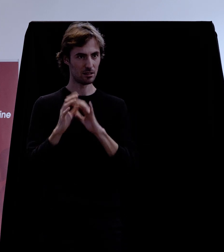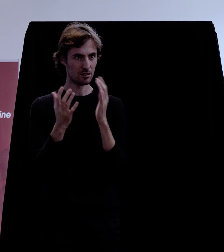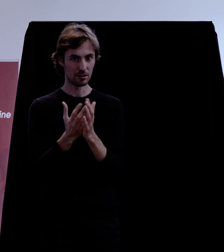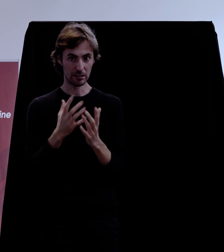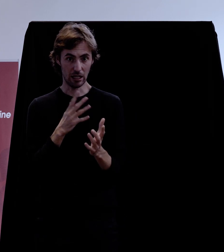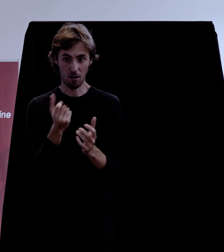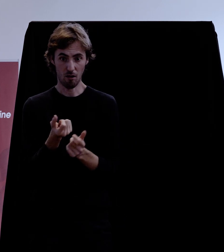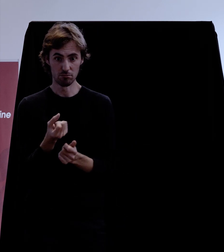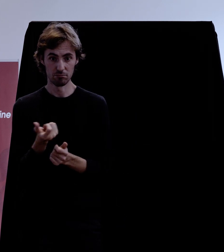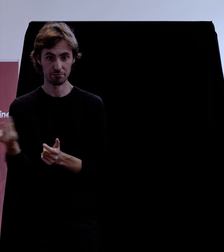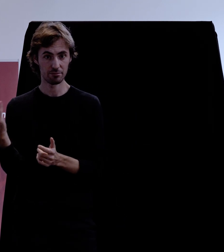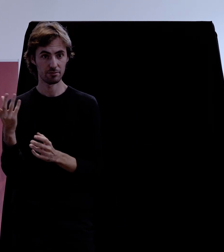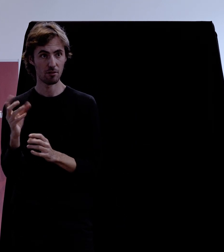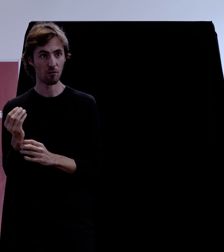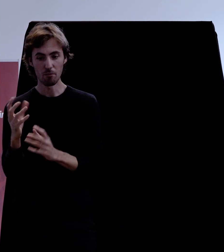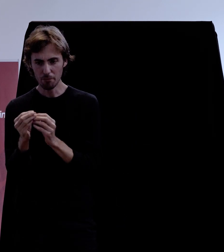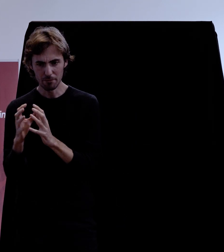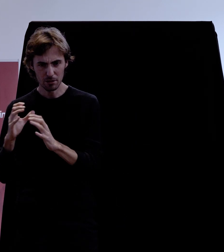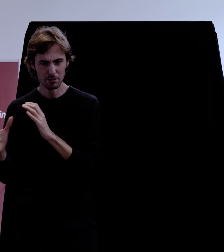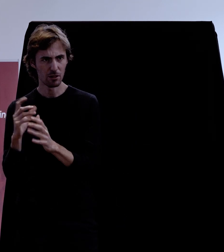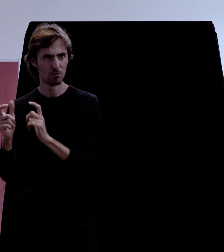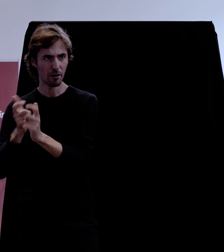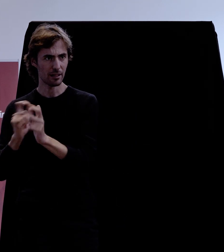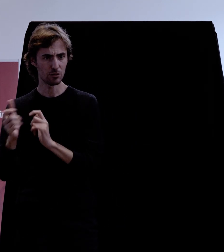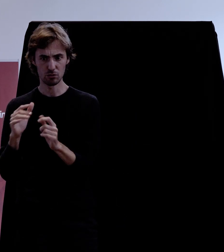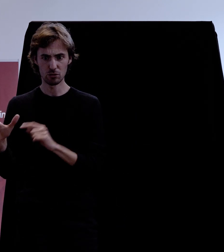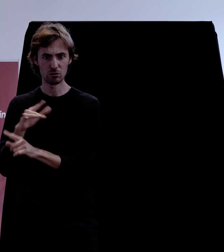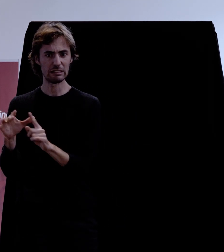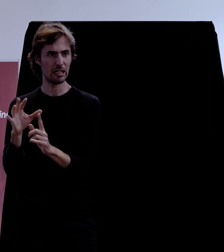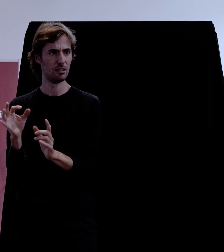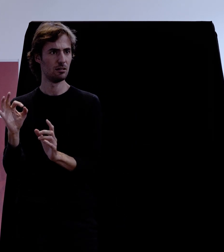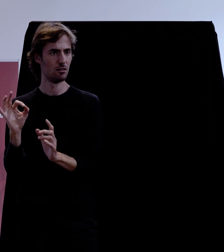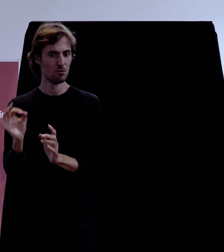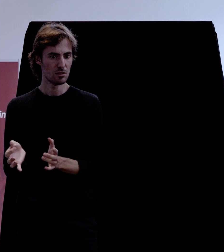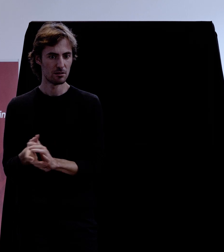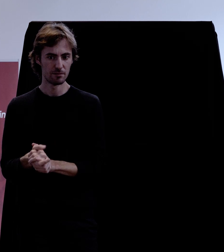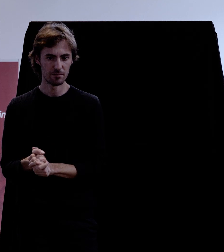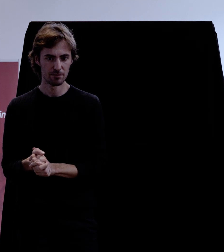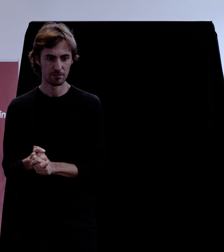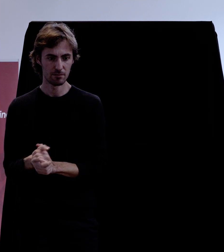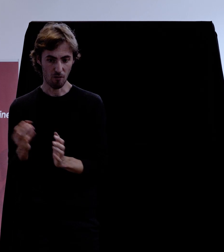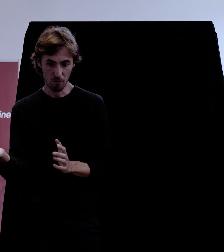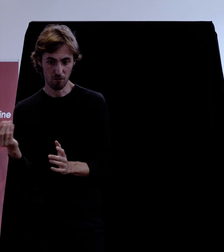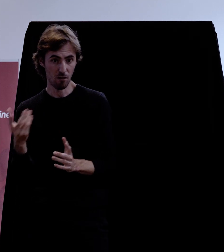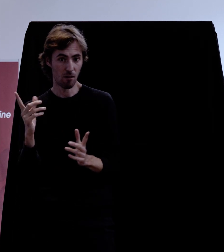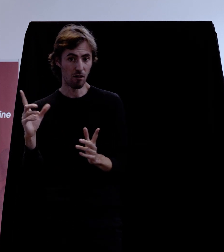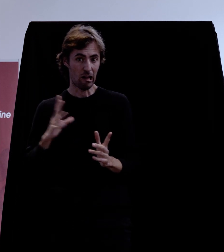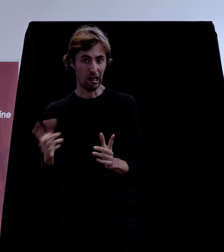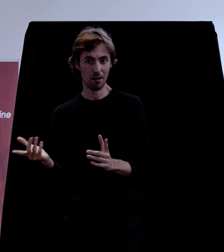social engagement? Yes. Check. Why do our kids have problems with those things?